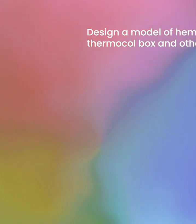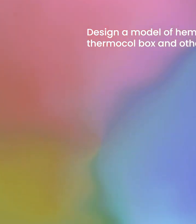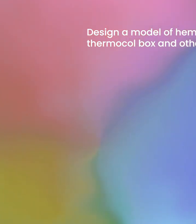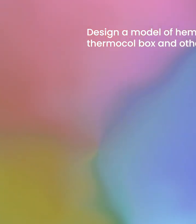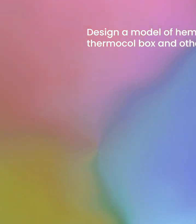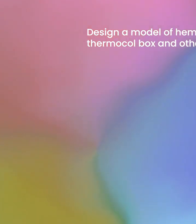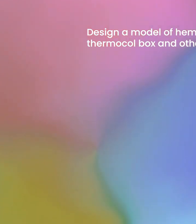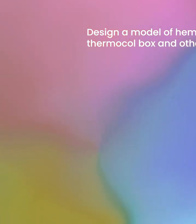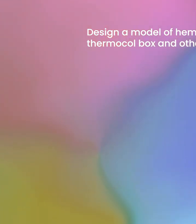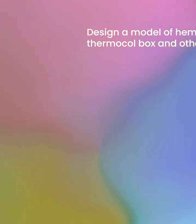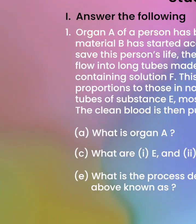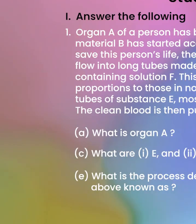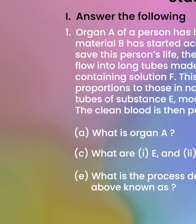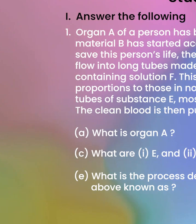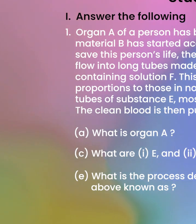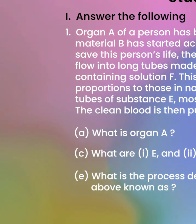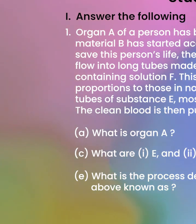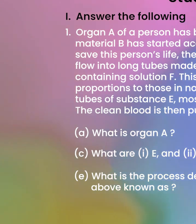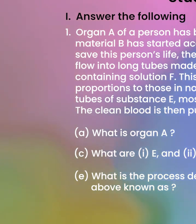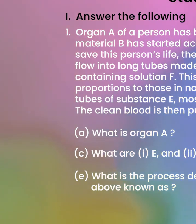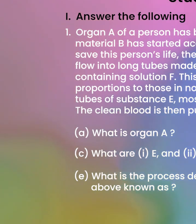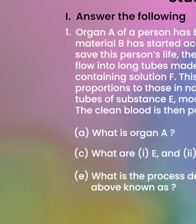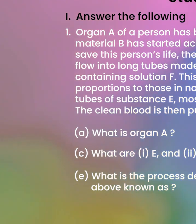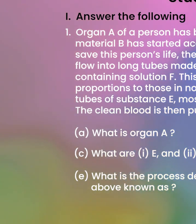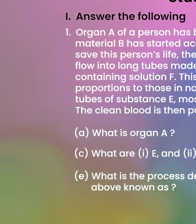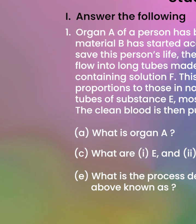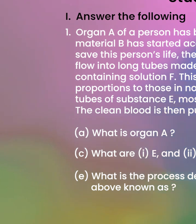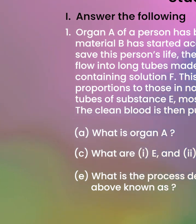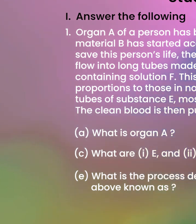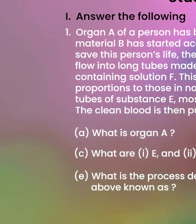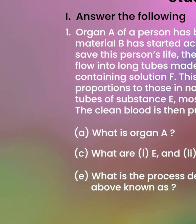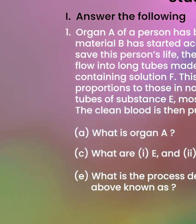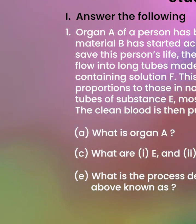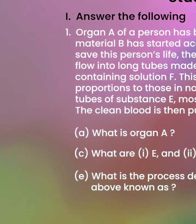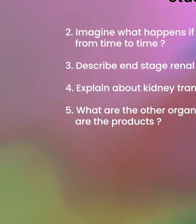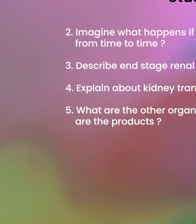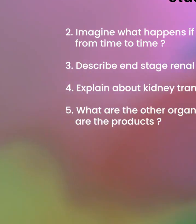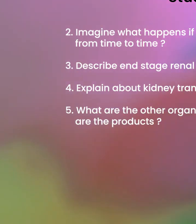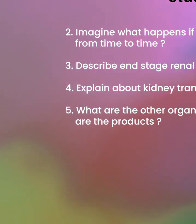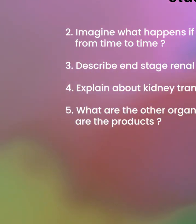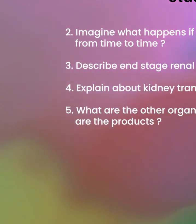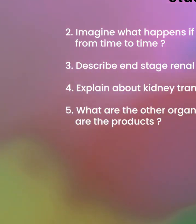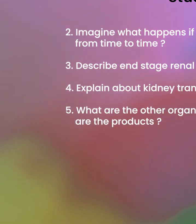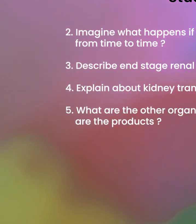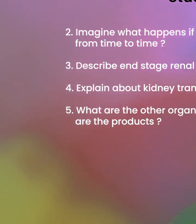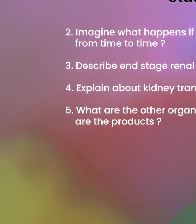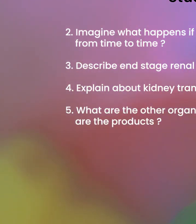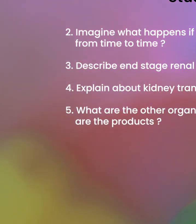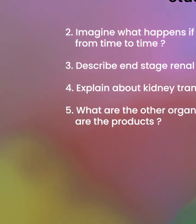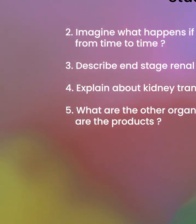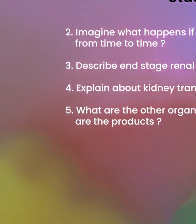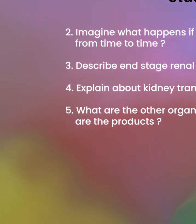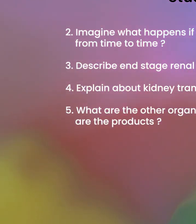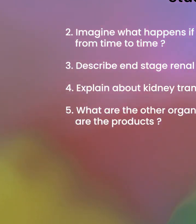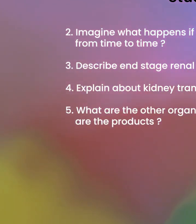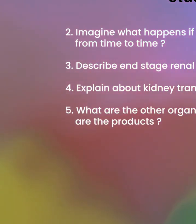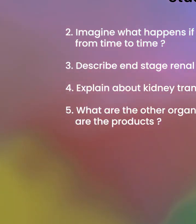Kidney transplantation is a permanent solution to renal failure patients. Kidneys are the